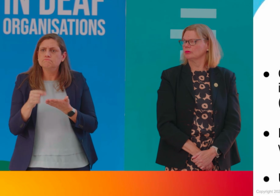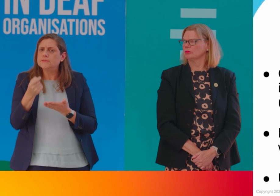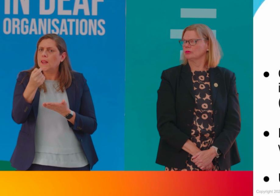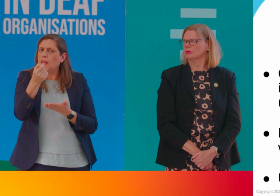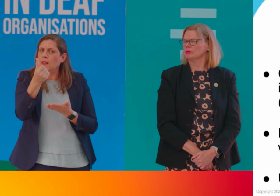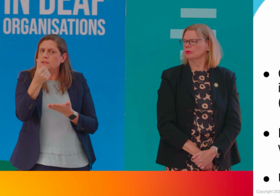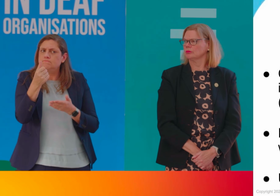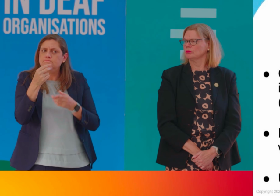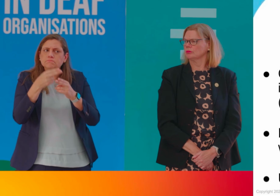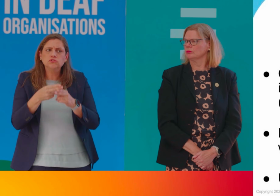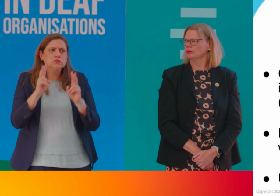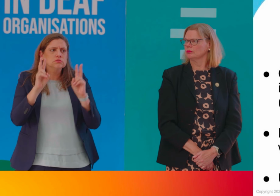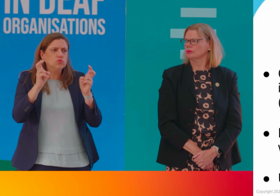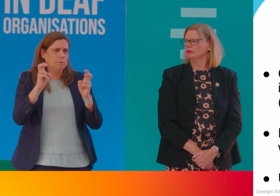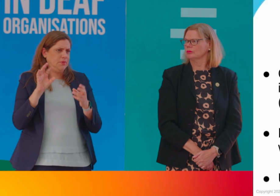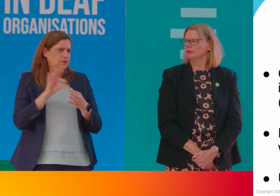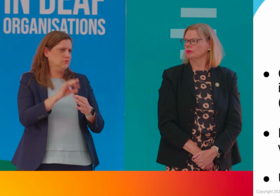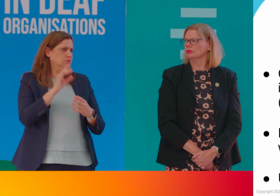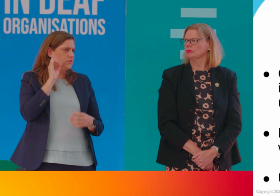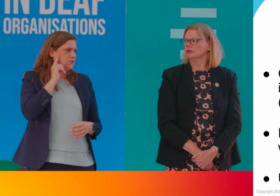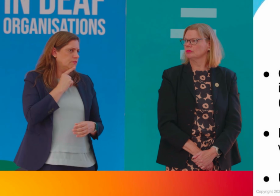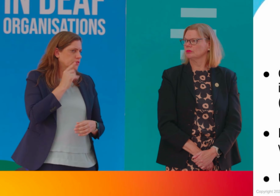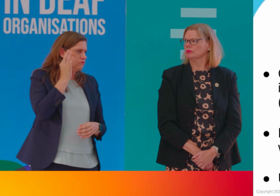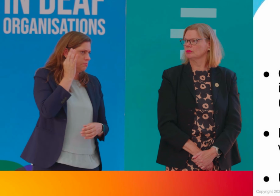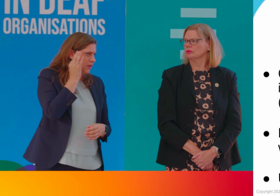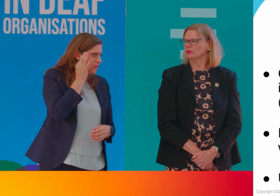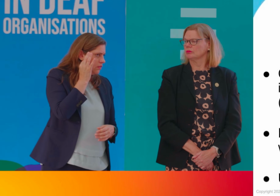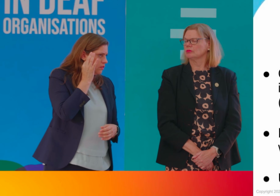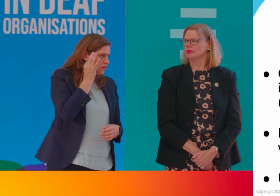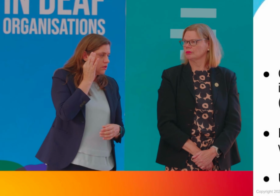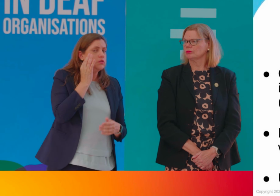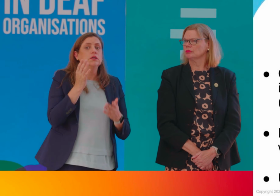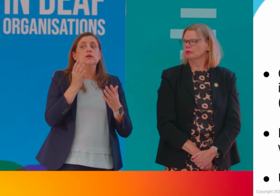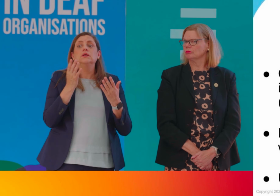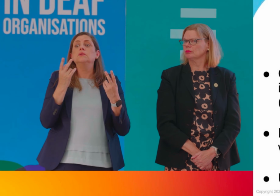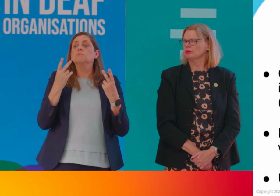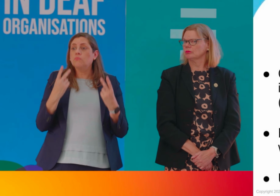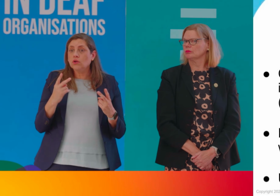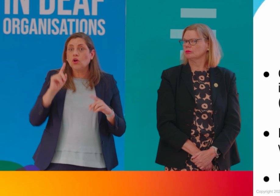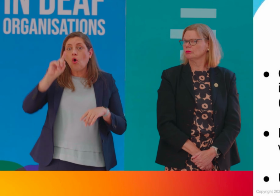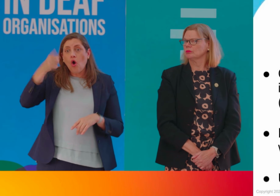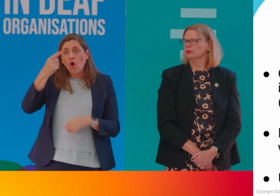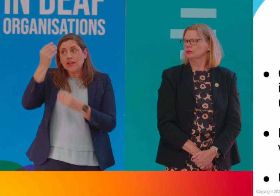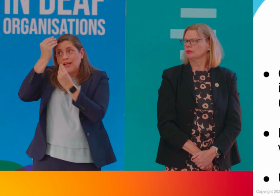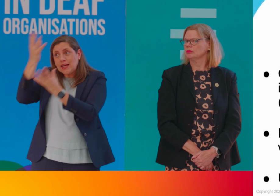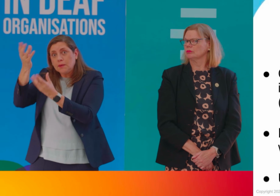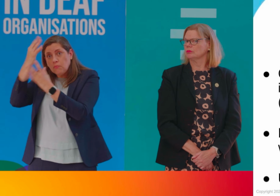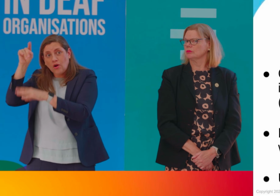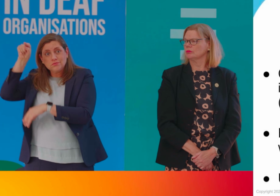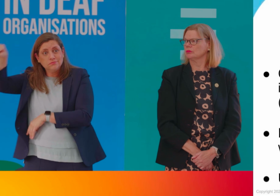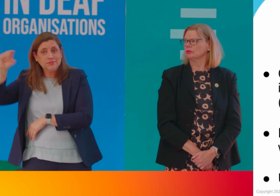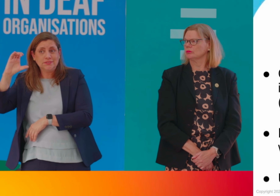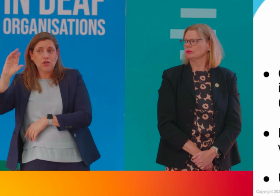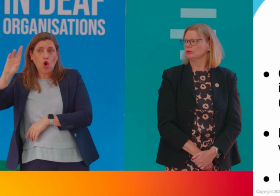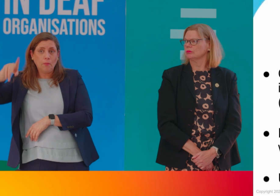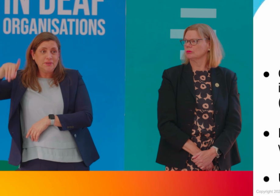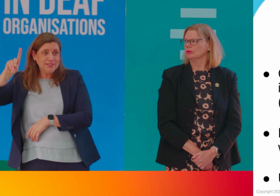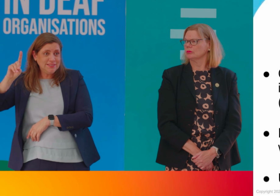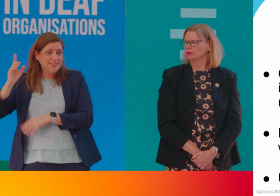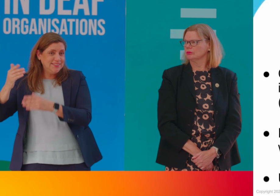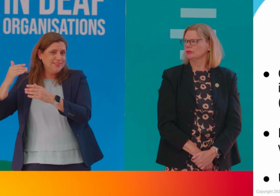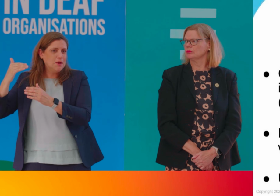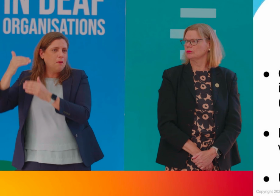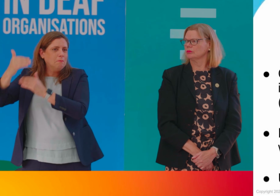However, we have noted that in this report, there has been fewer information about the